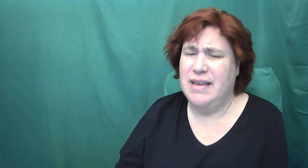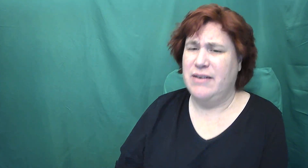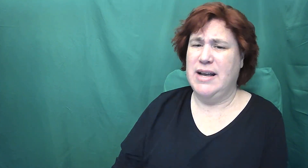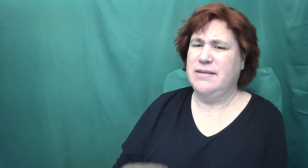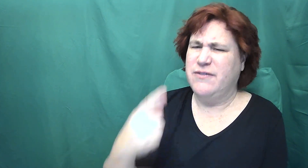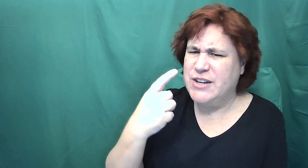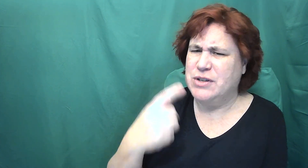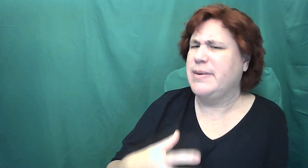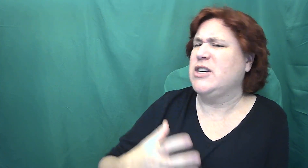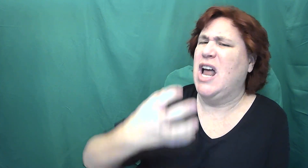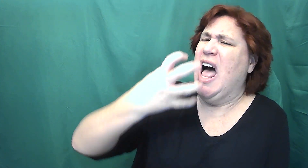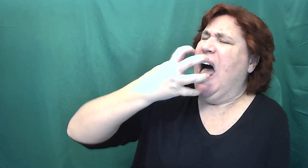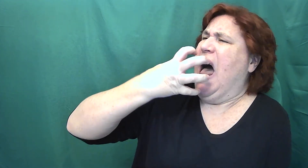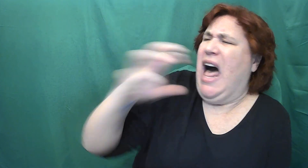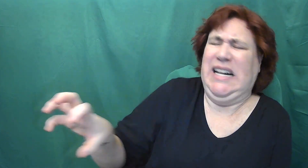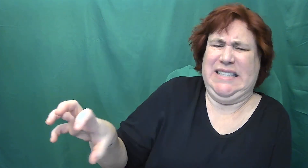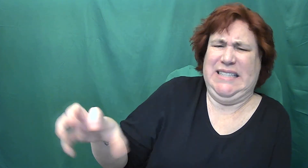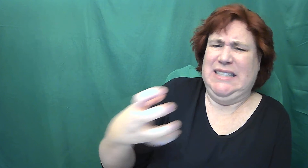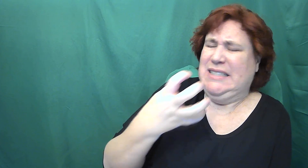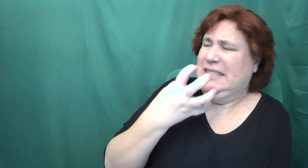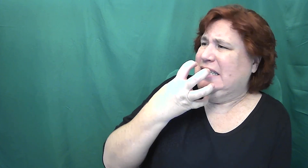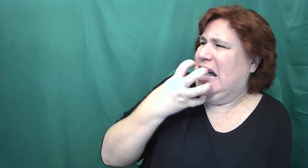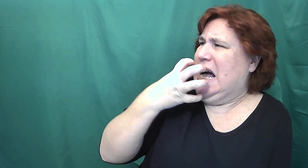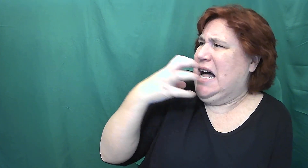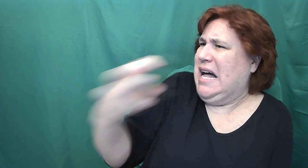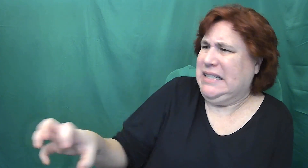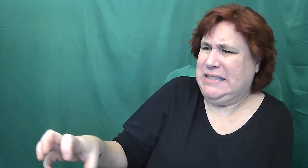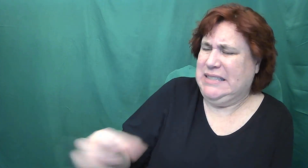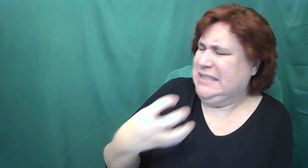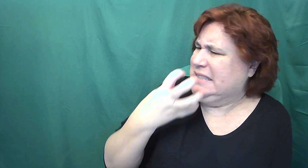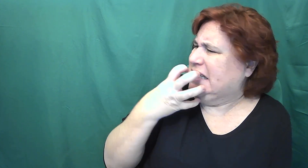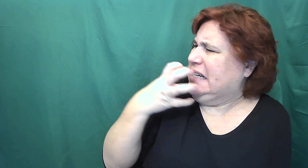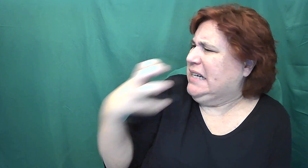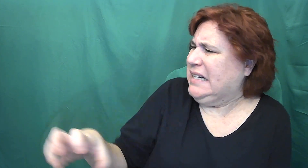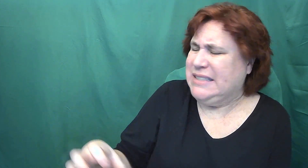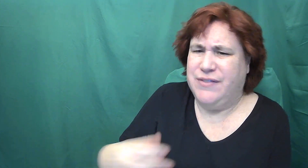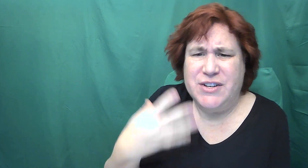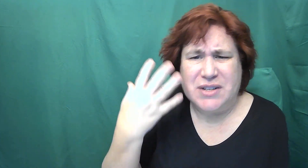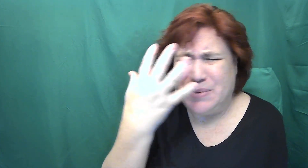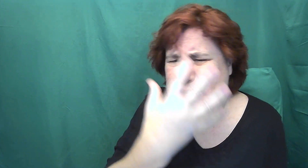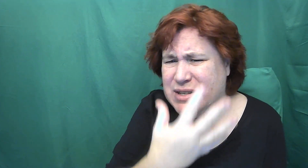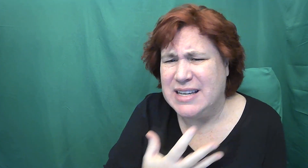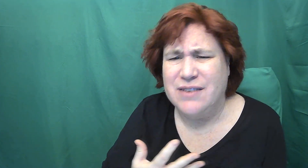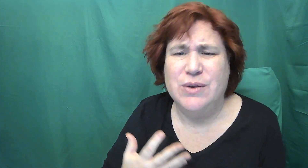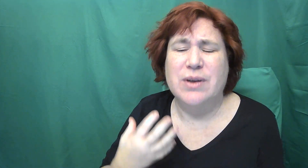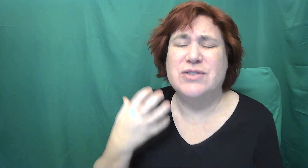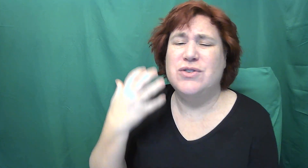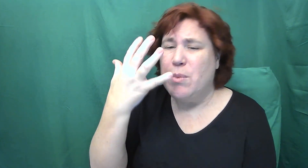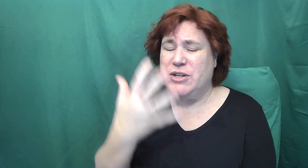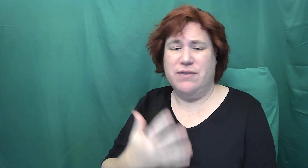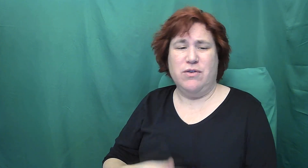right? Facial expression. Hot. Hot. Hot. Facial expressions give you so much